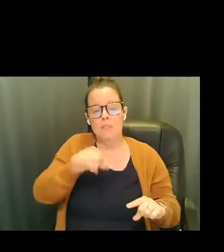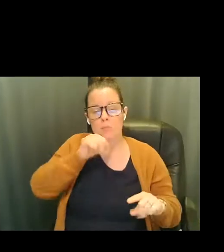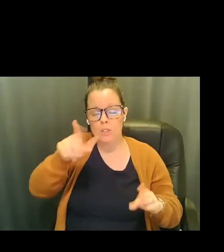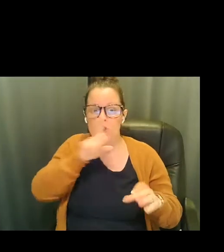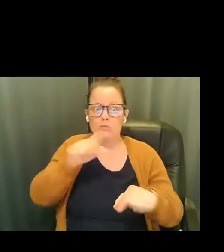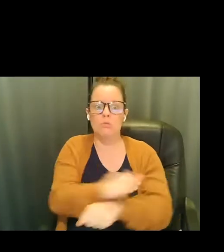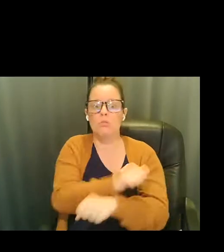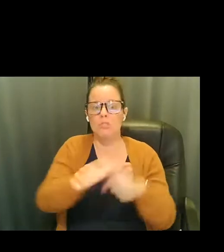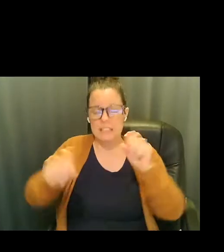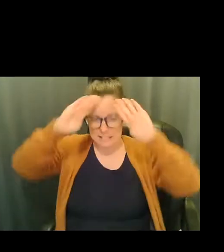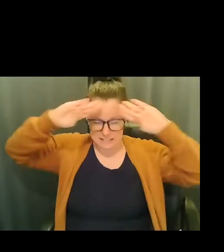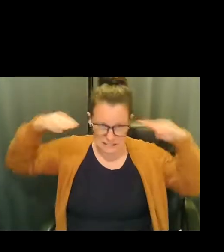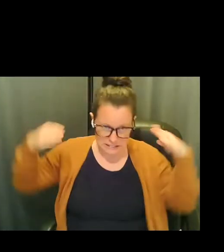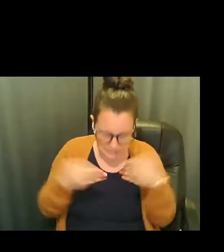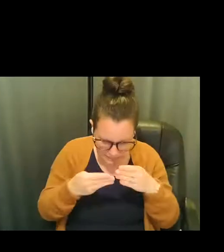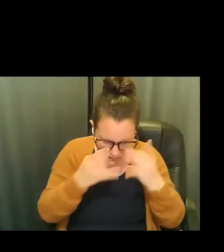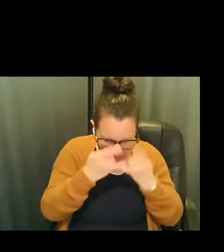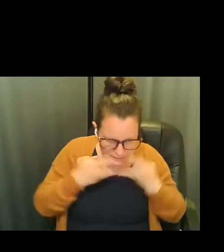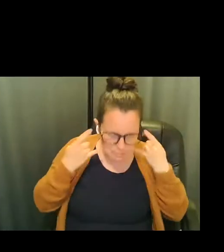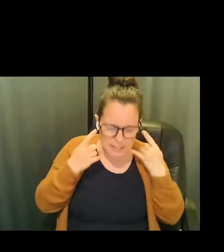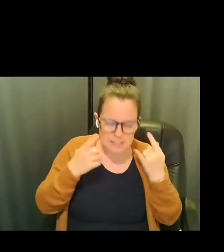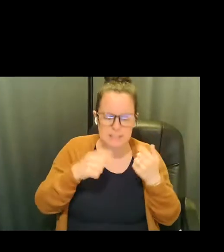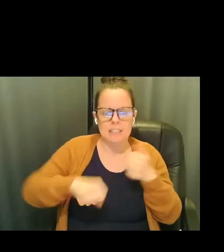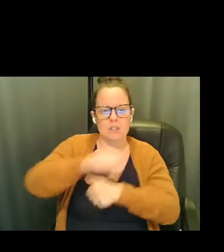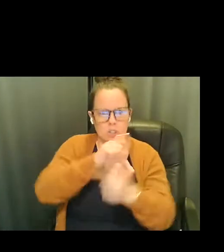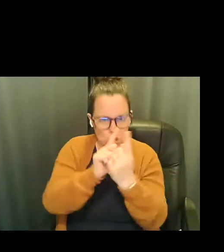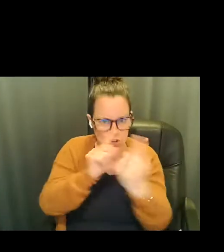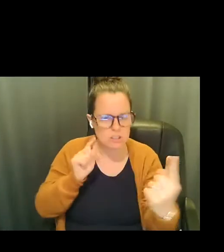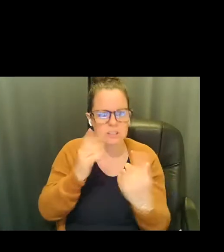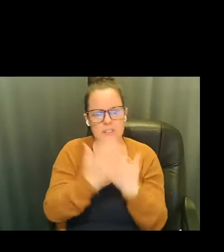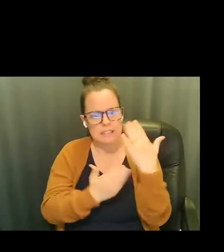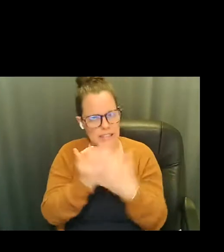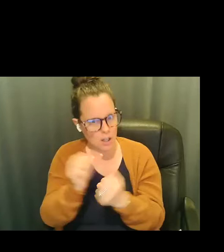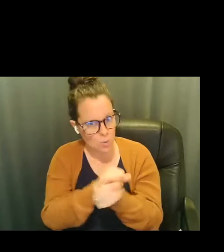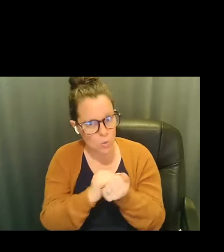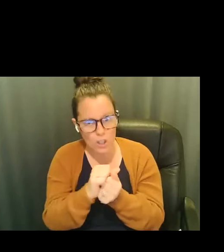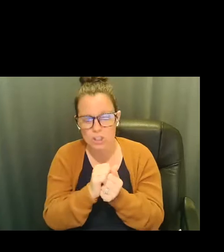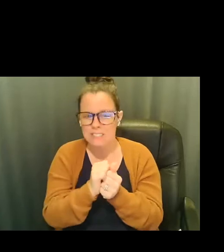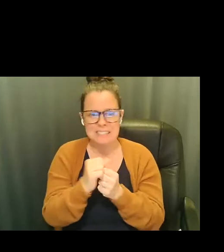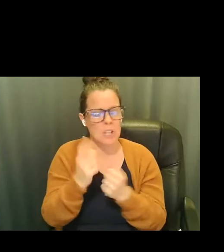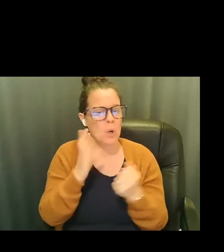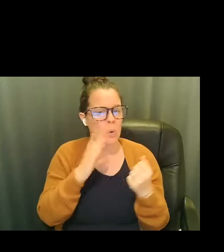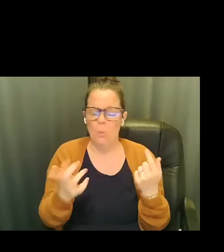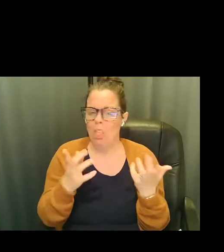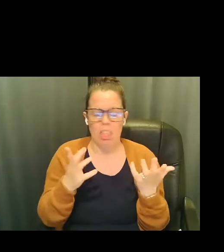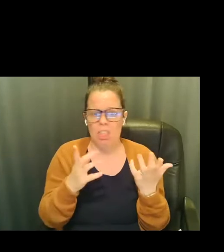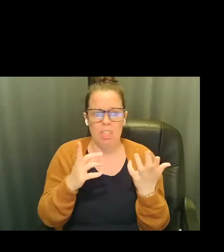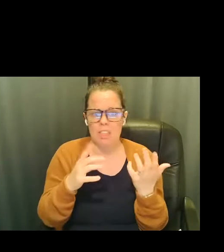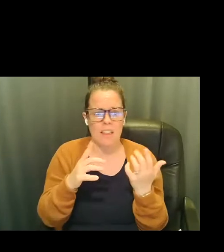the NPIs, the non-pharmaceutical interventions, that light's going to turn out to be a train coming at us.